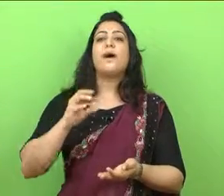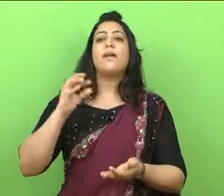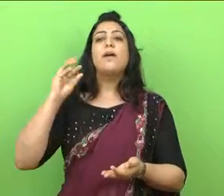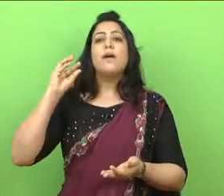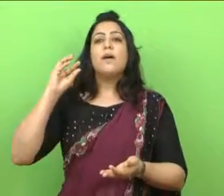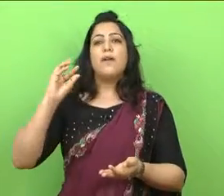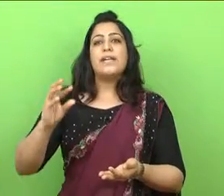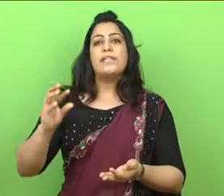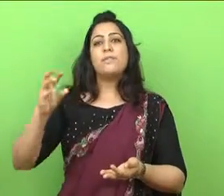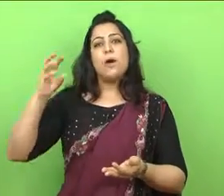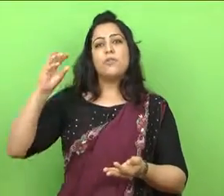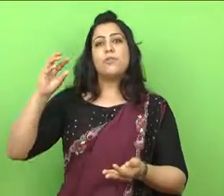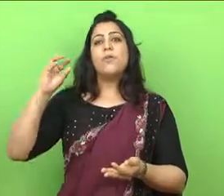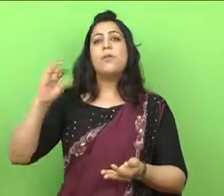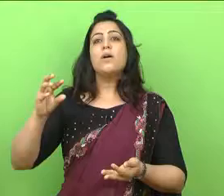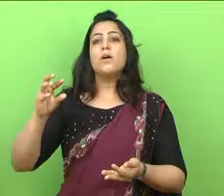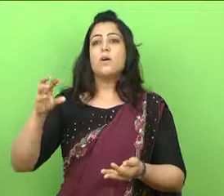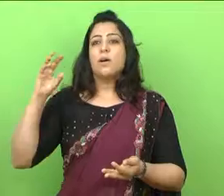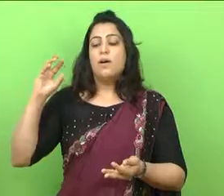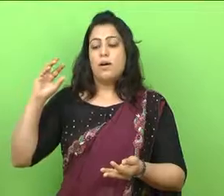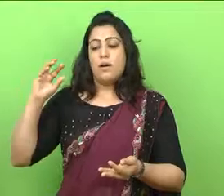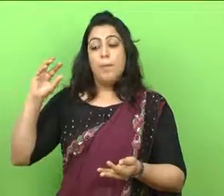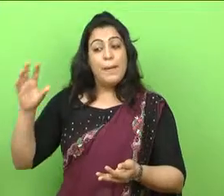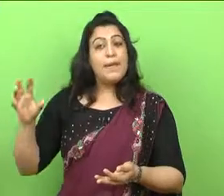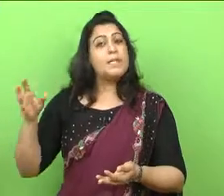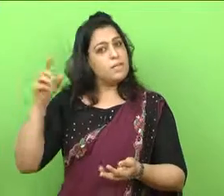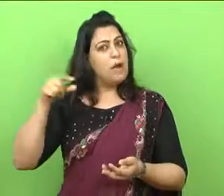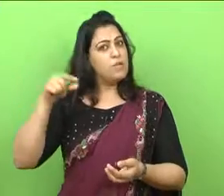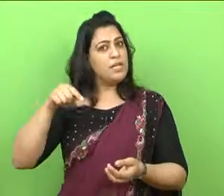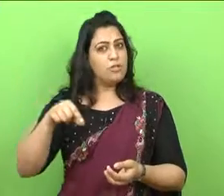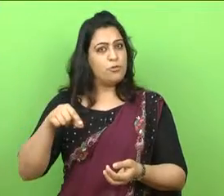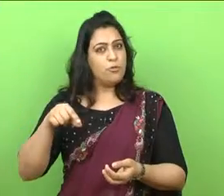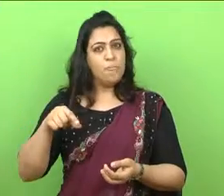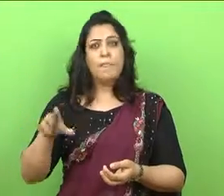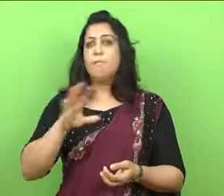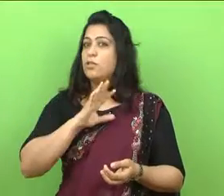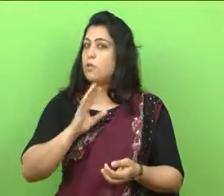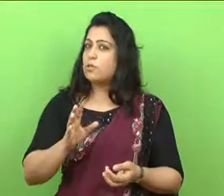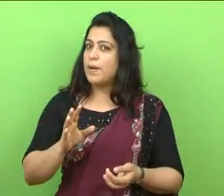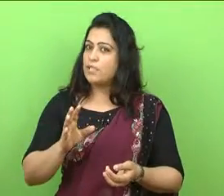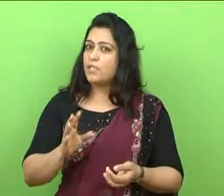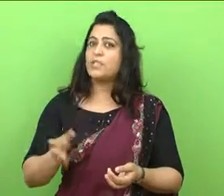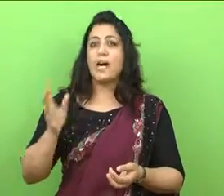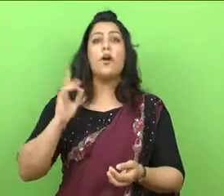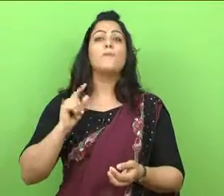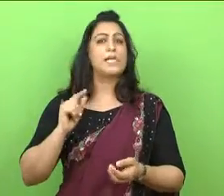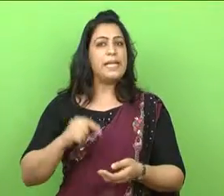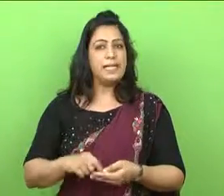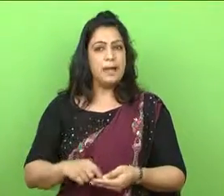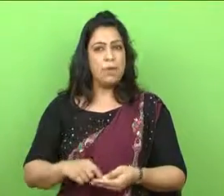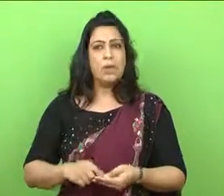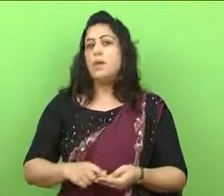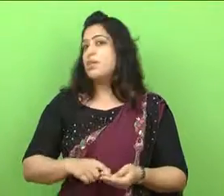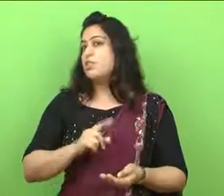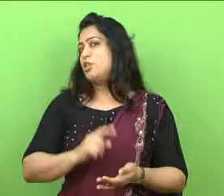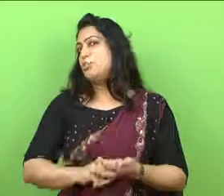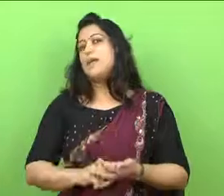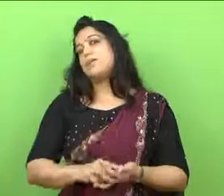are writing about your own opinions about an issue. But those questions are obsolete now. The GMAT does